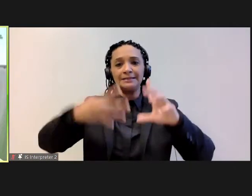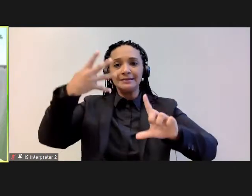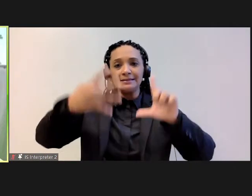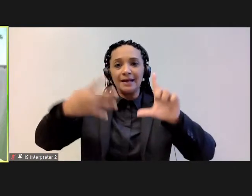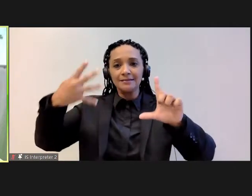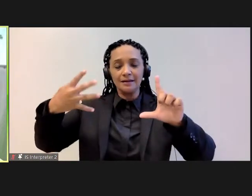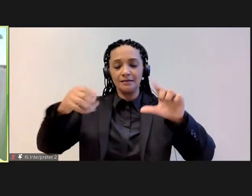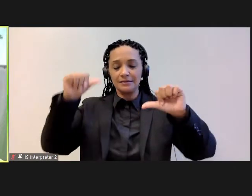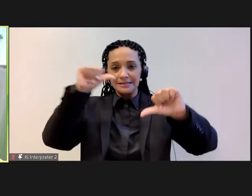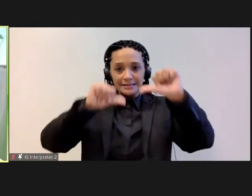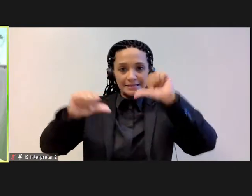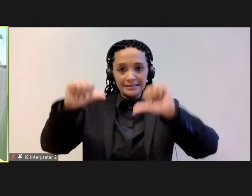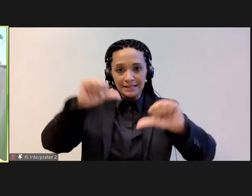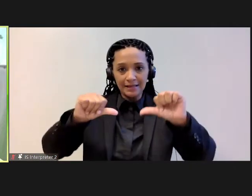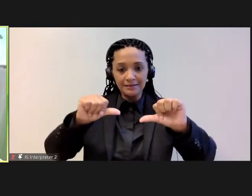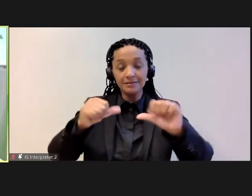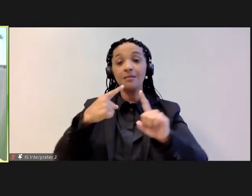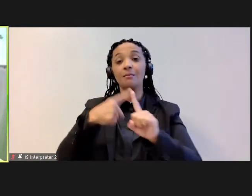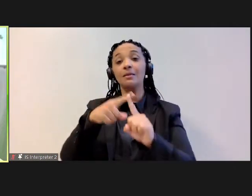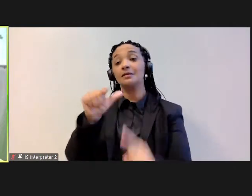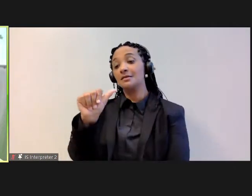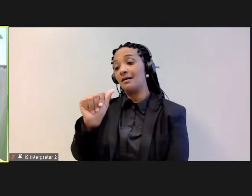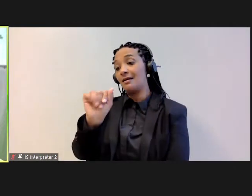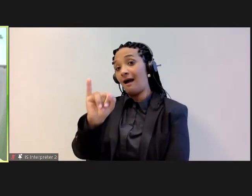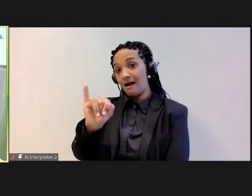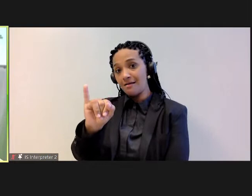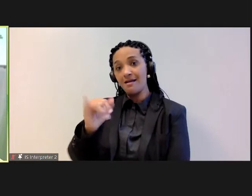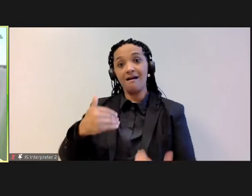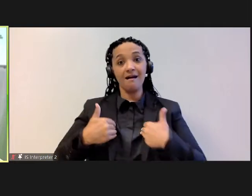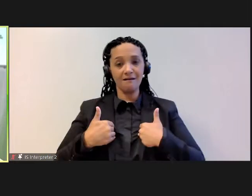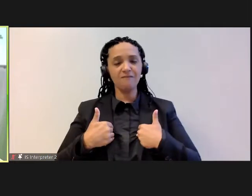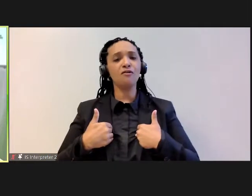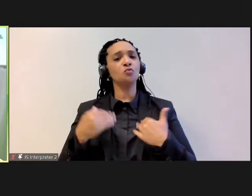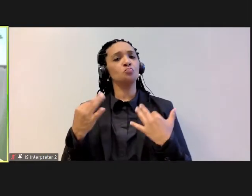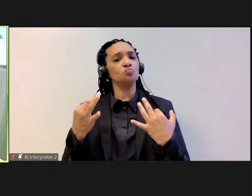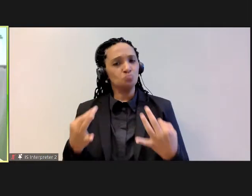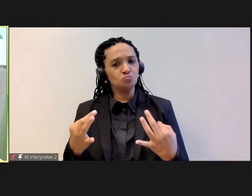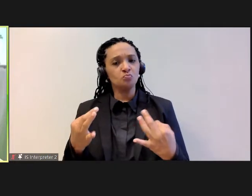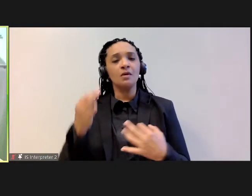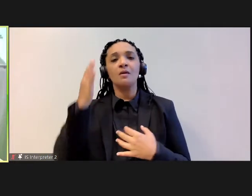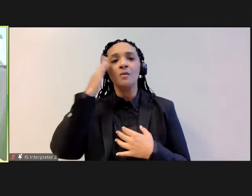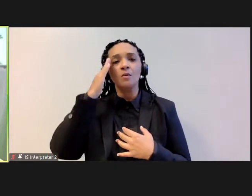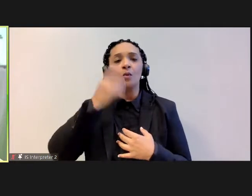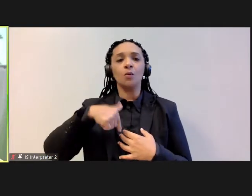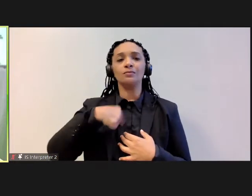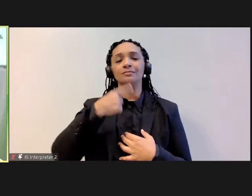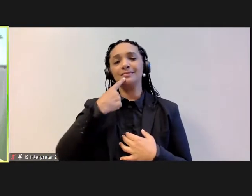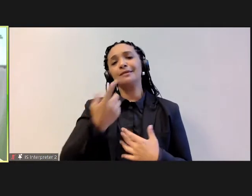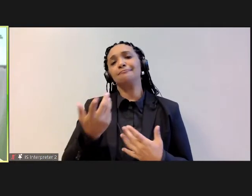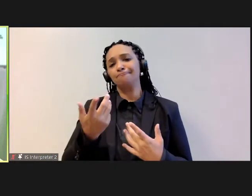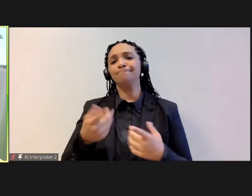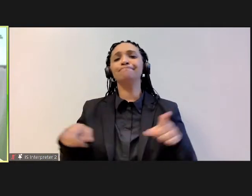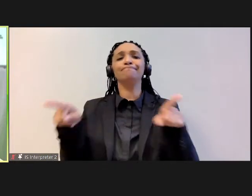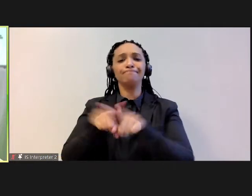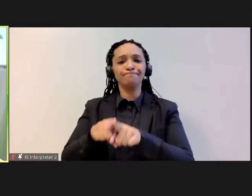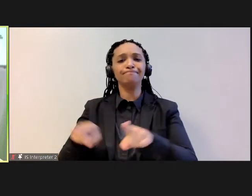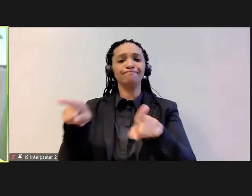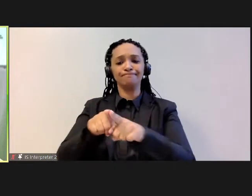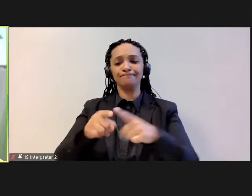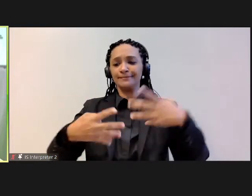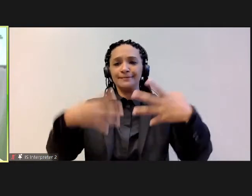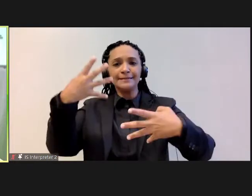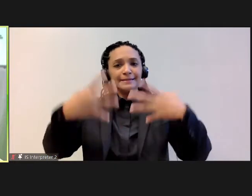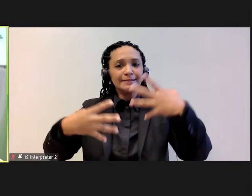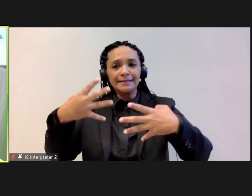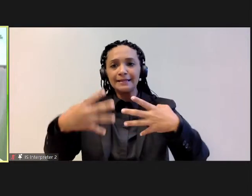in artificial intelligence and all that, we're not talking about the same data, maybe